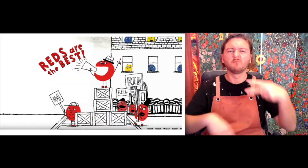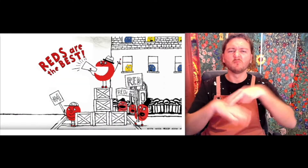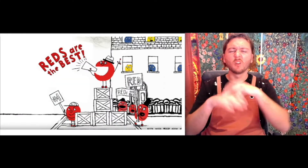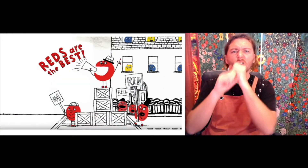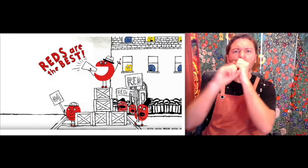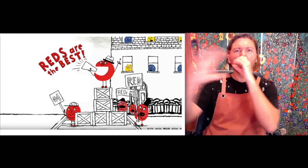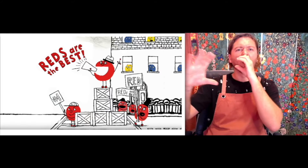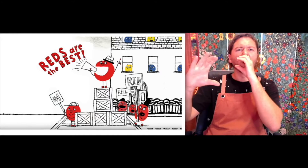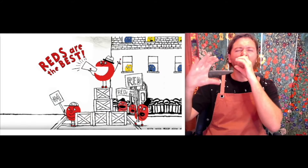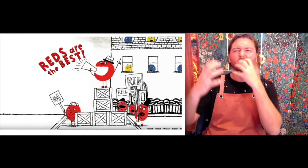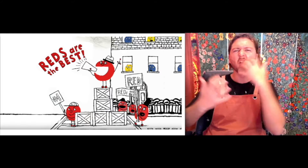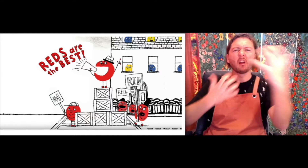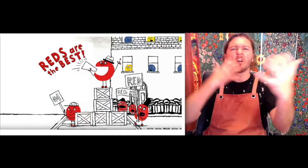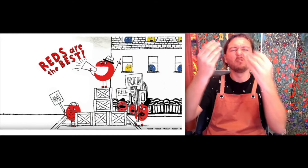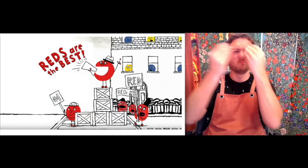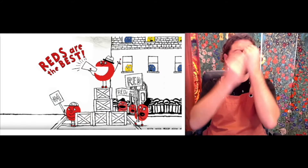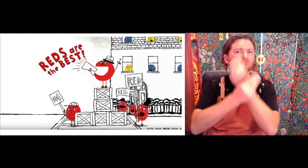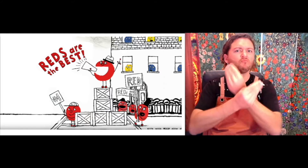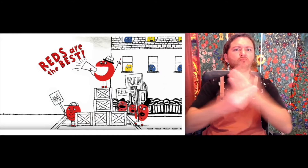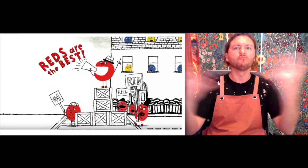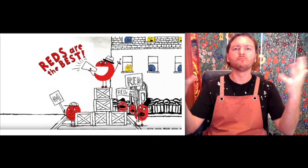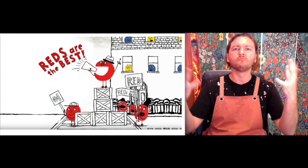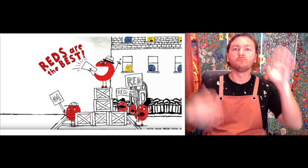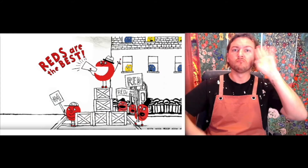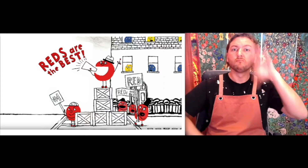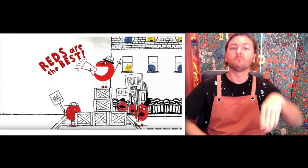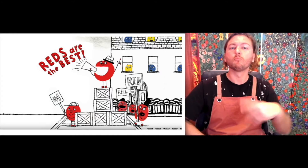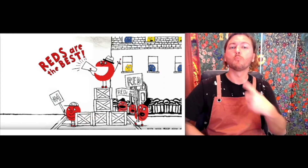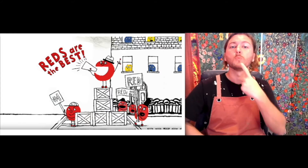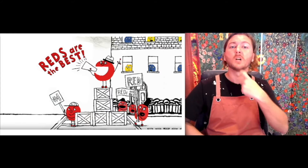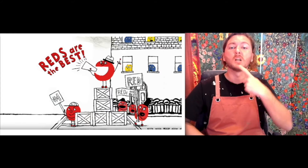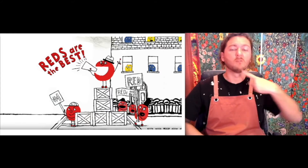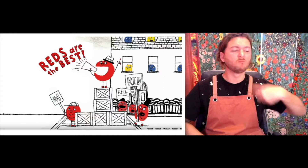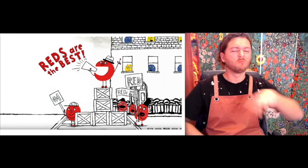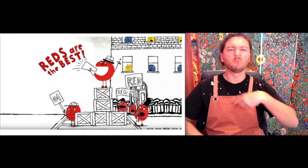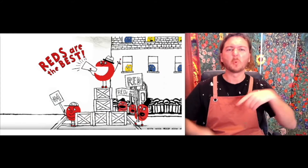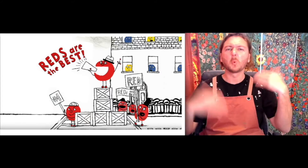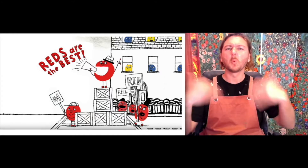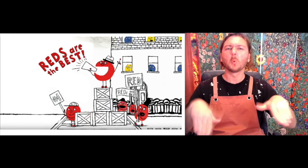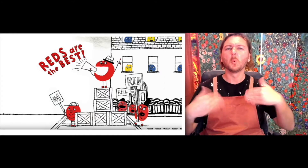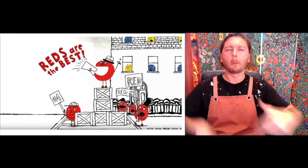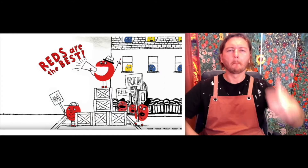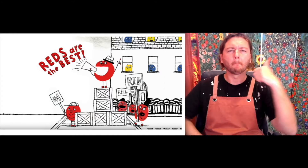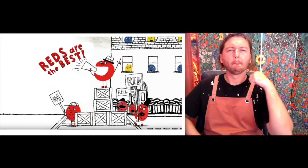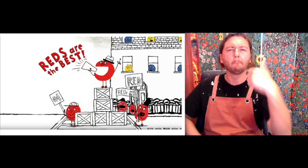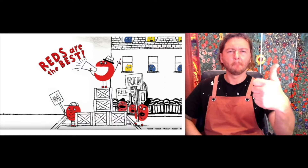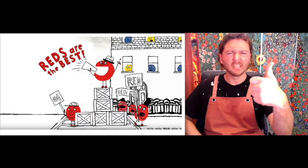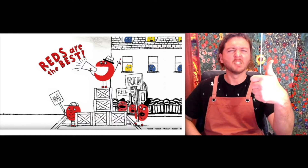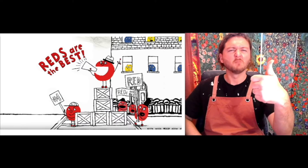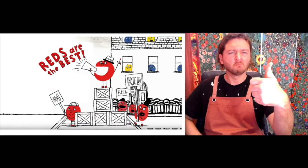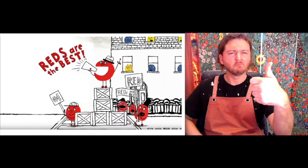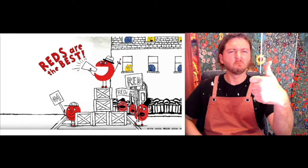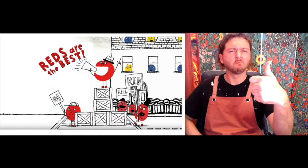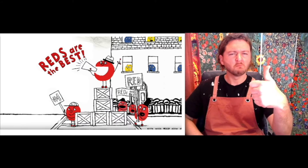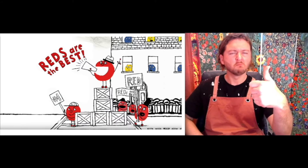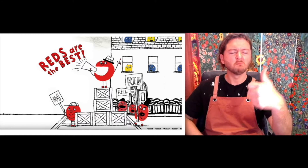was standing on a podium, screaming out, telling the world that the reds are the